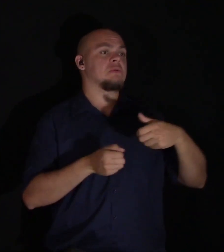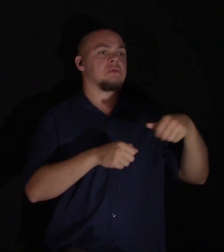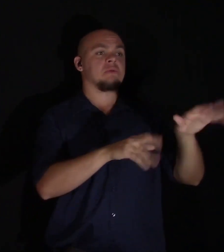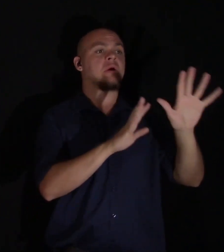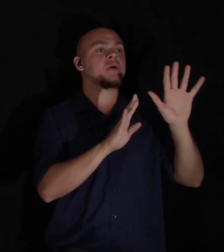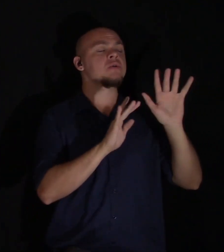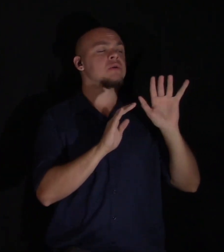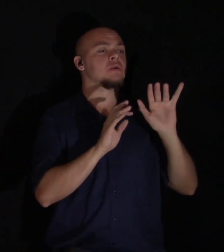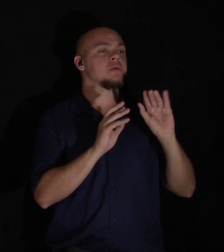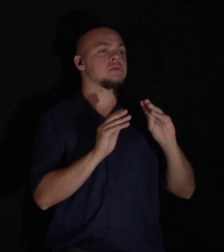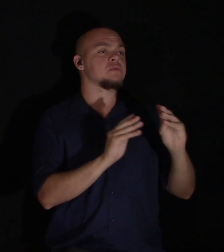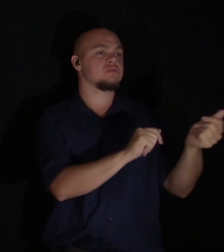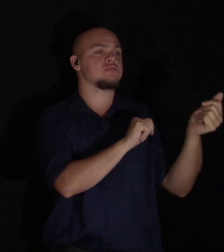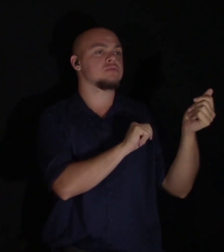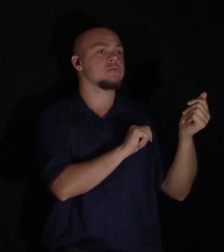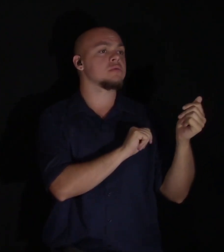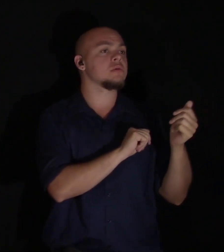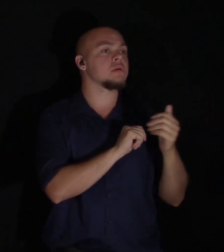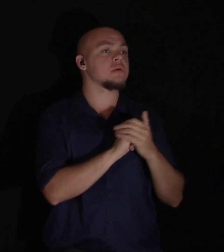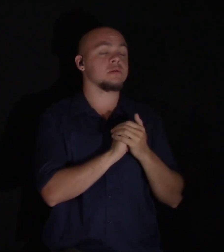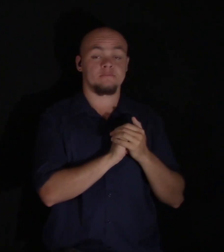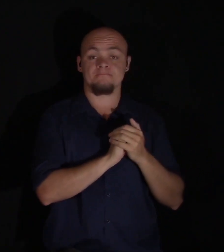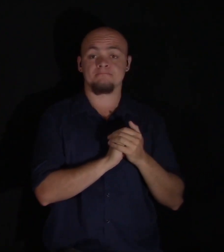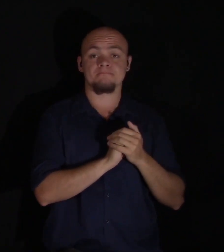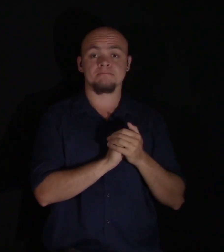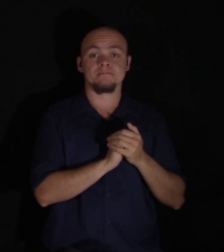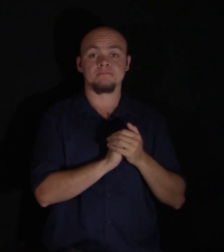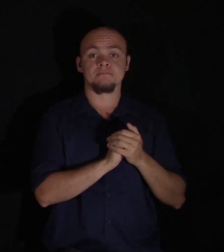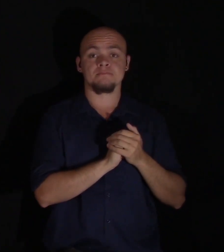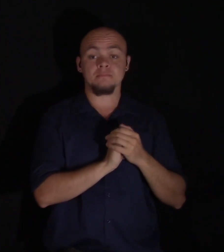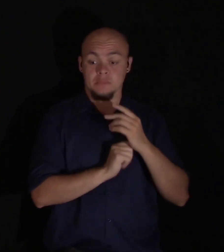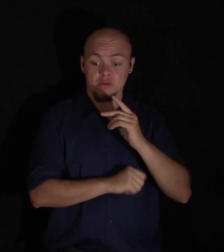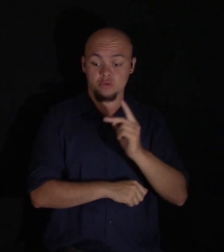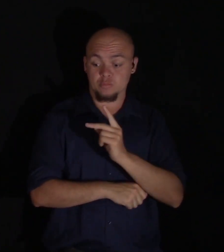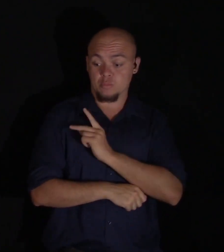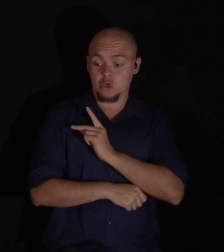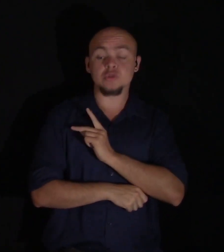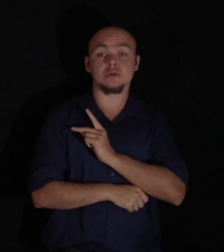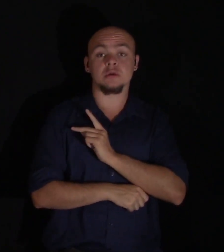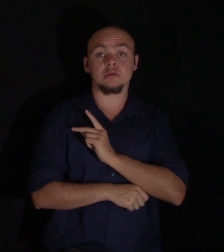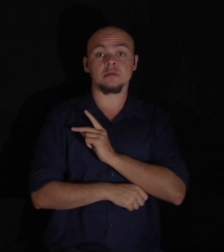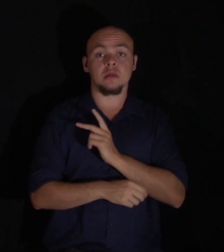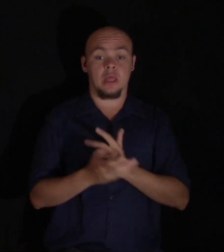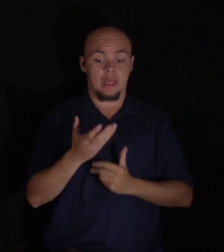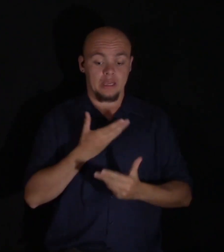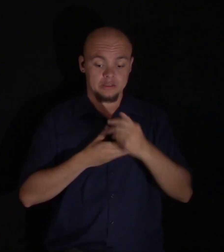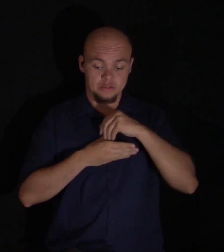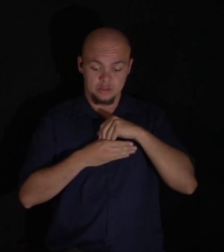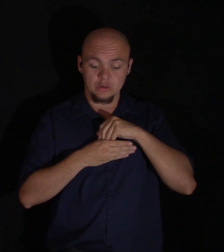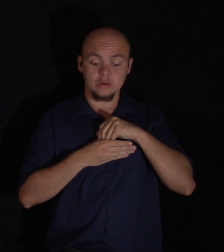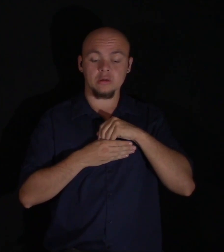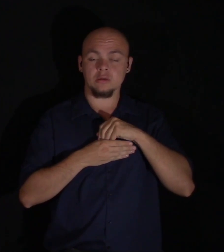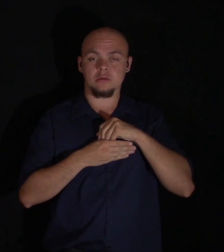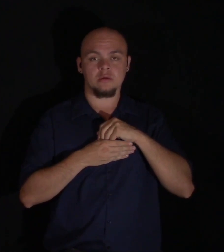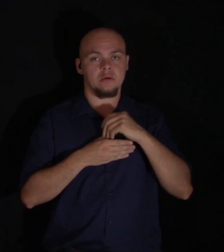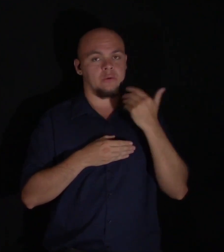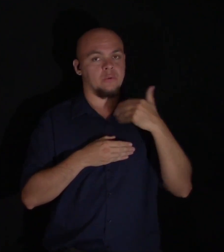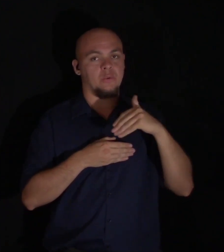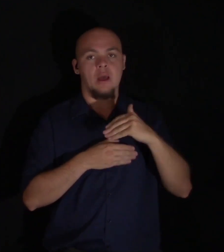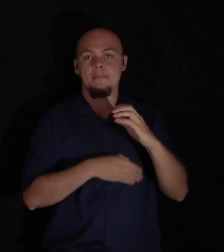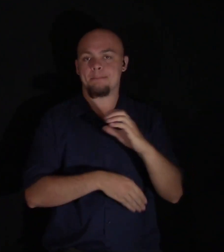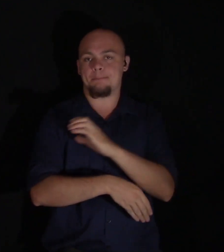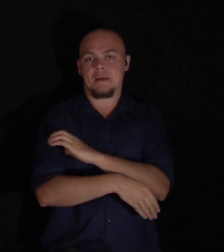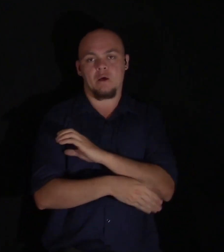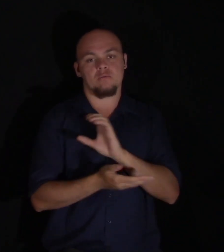drift away. This was personal and internal, but it was powerful and it